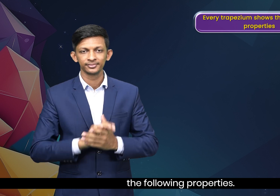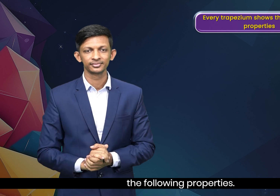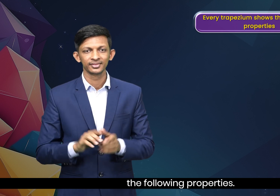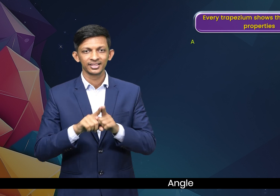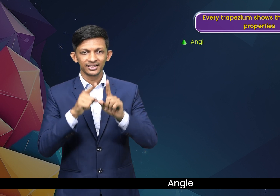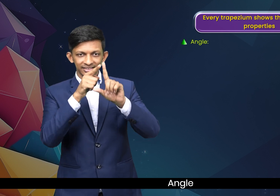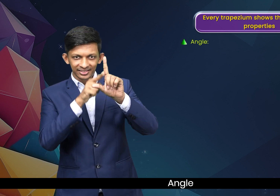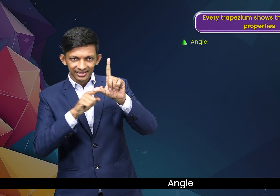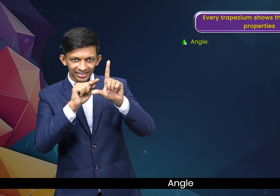Angle.